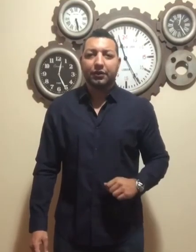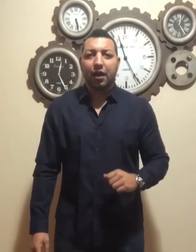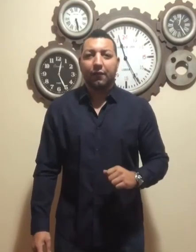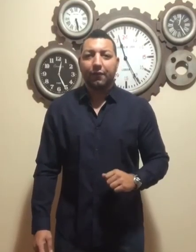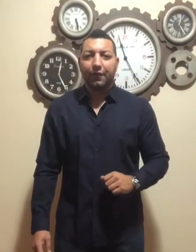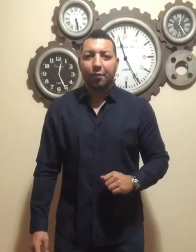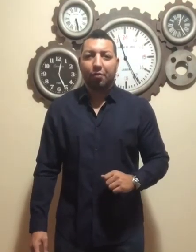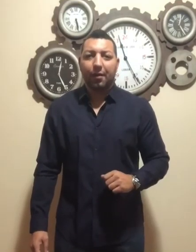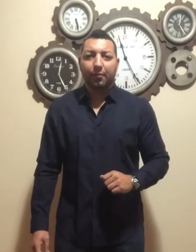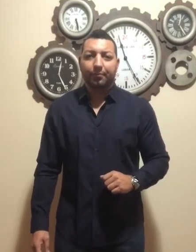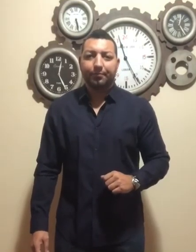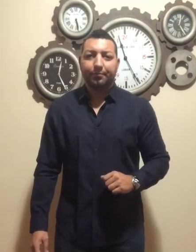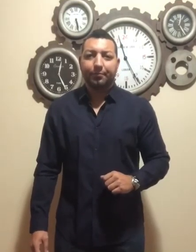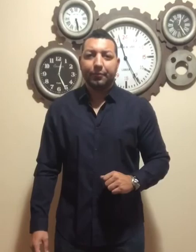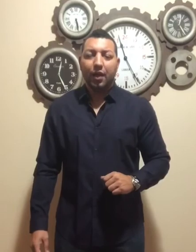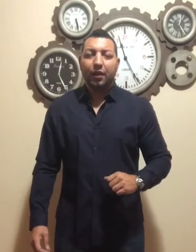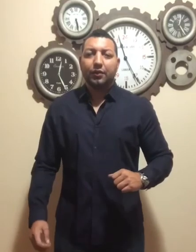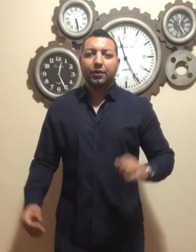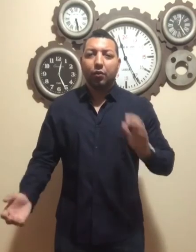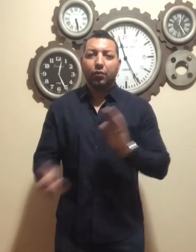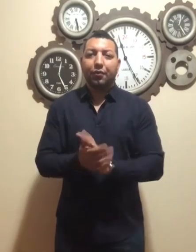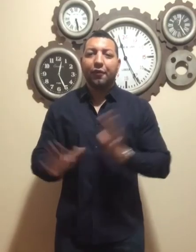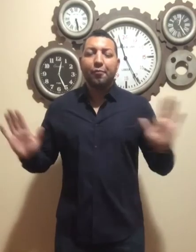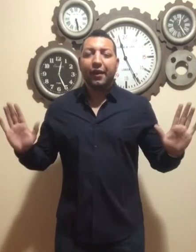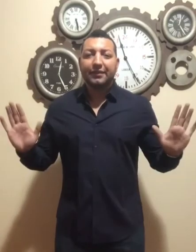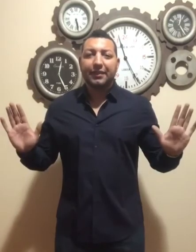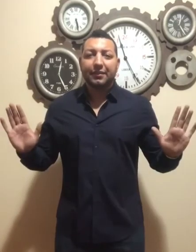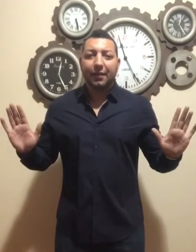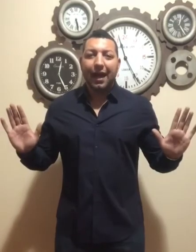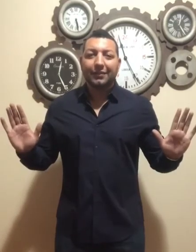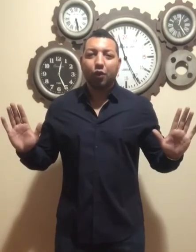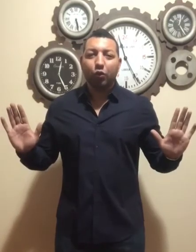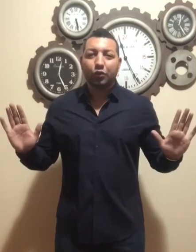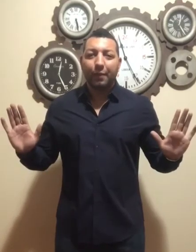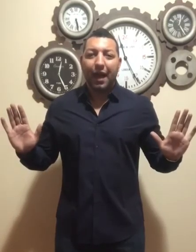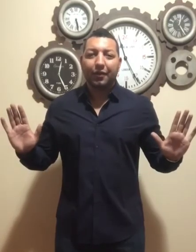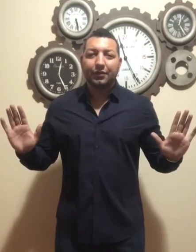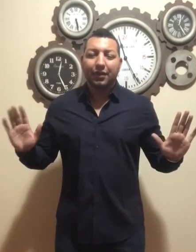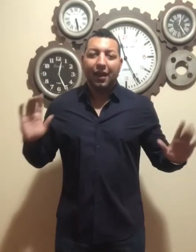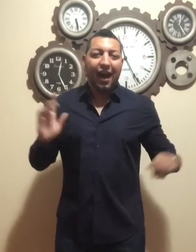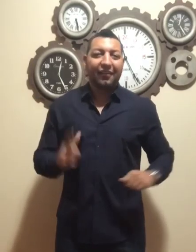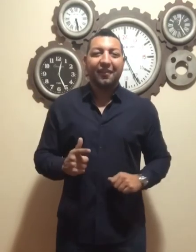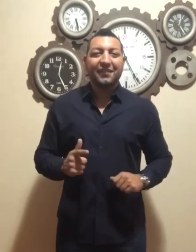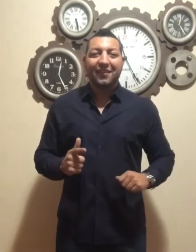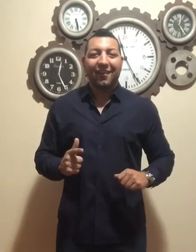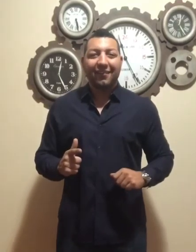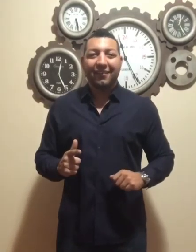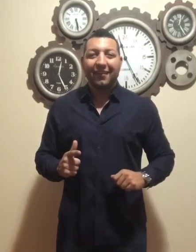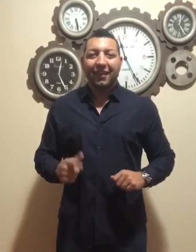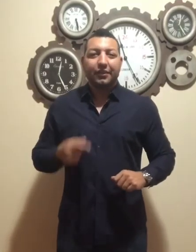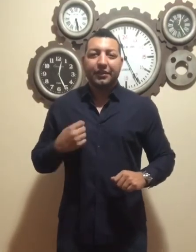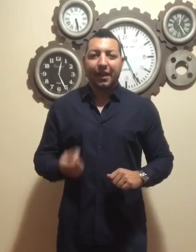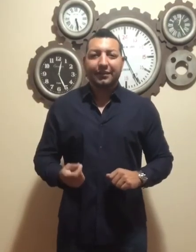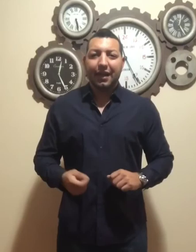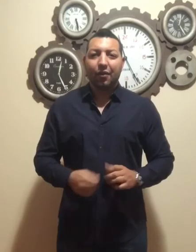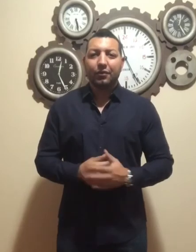solve their problem. So, 3-brain system, guys, culture matters. I love yous all. Check us out,